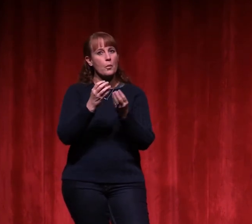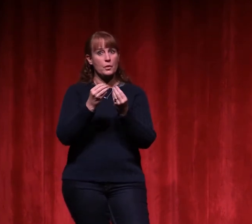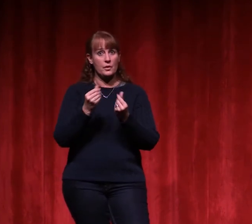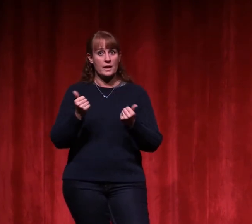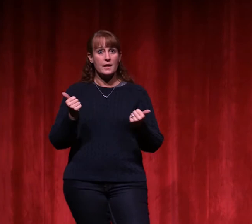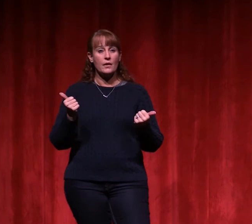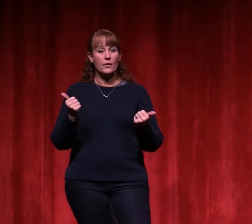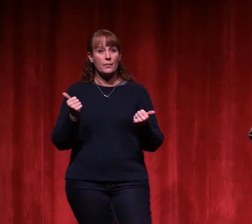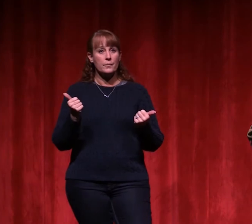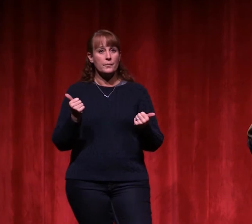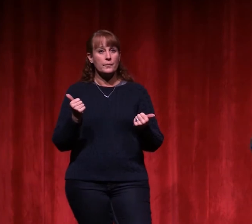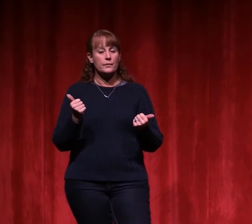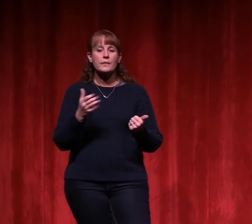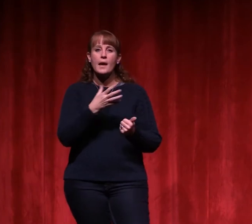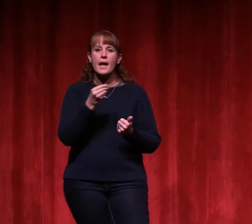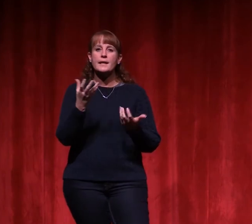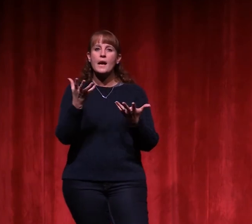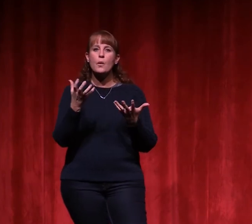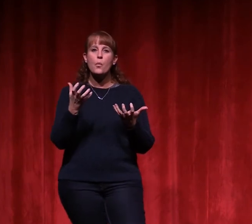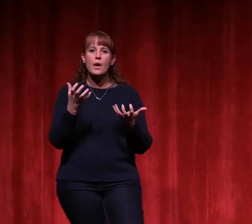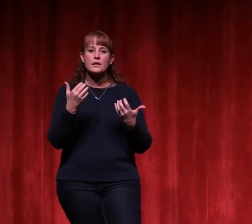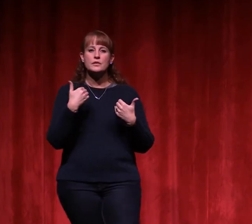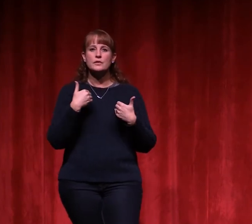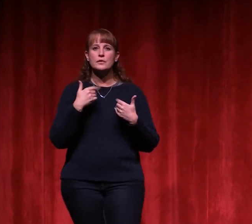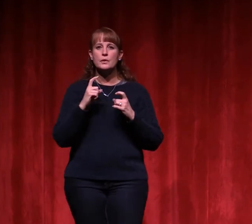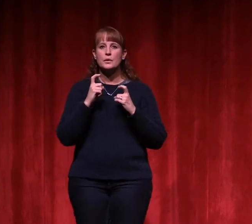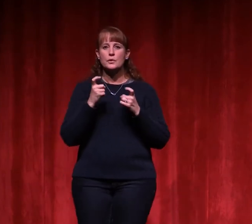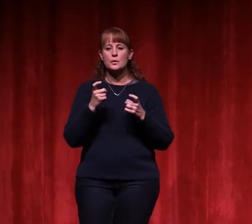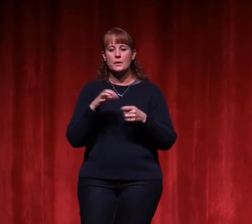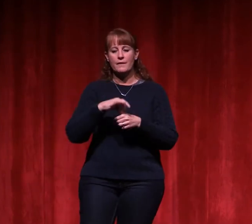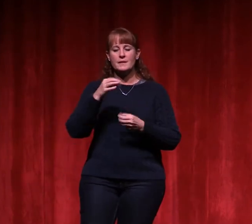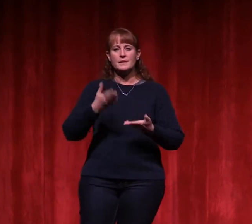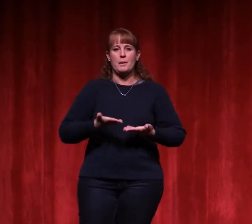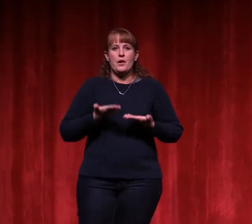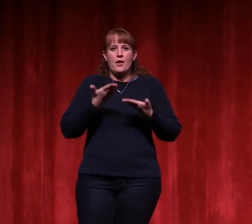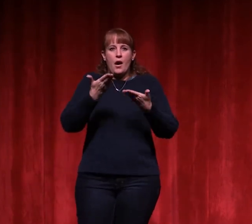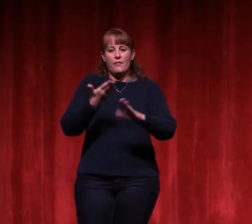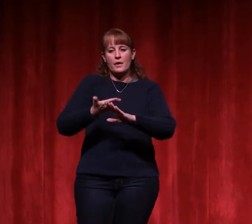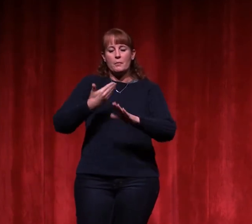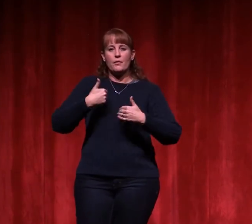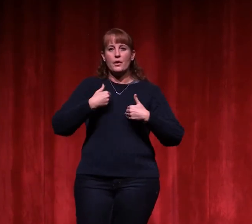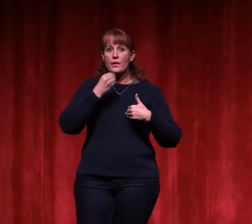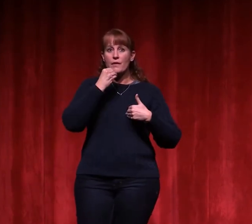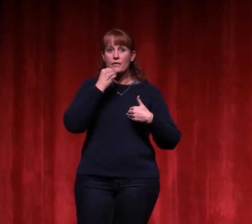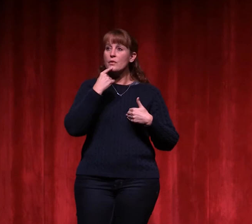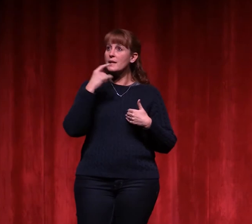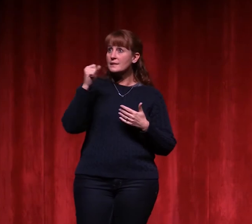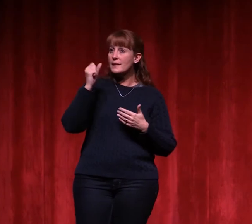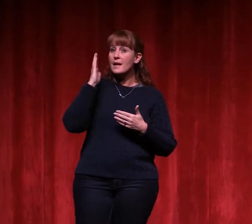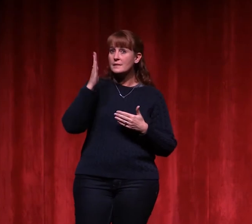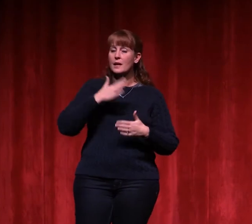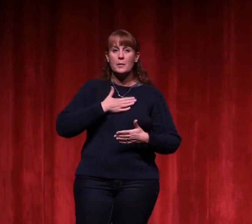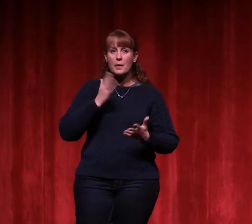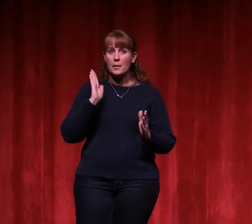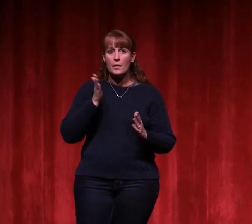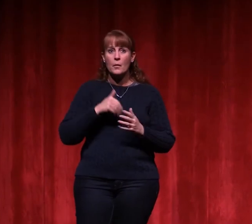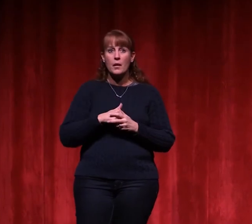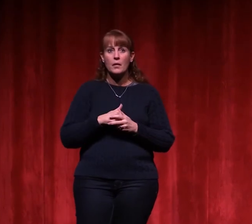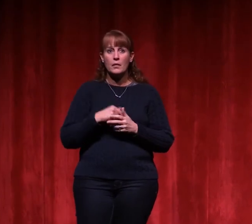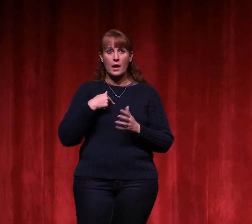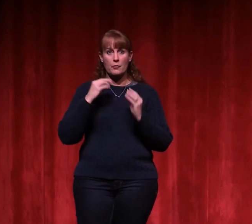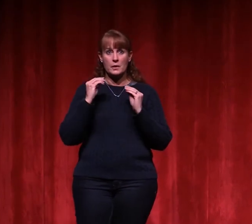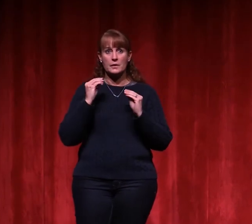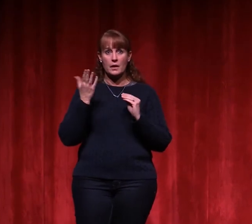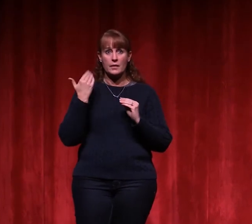heal. And I want you to give a spirit offering for them before you have your food. And I said, yes, I'll be happy to do that. I've been